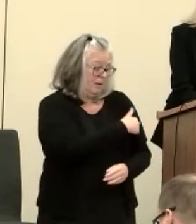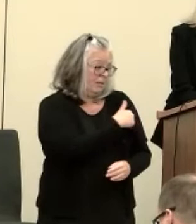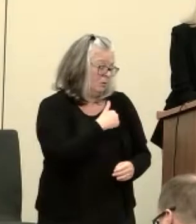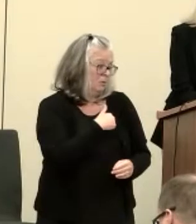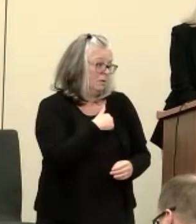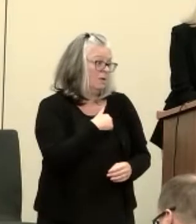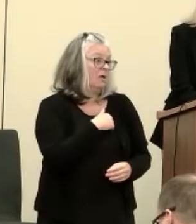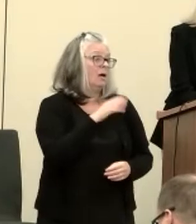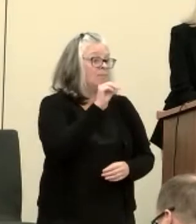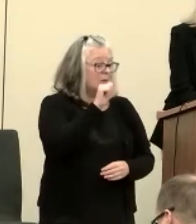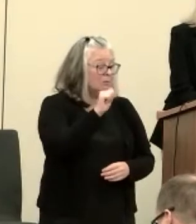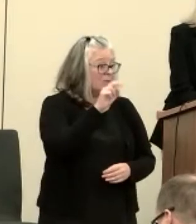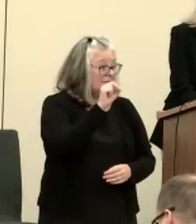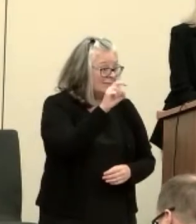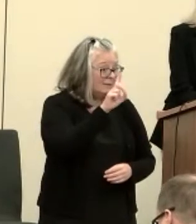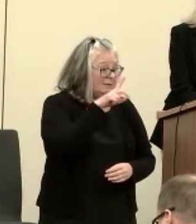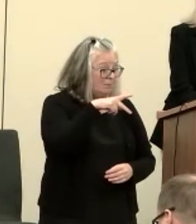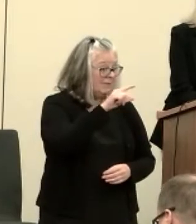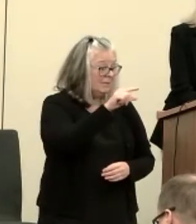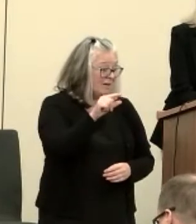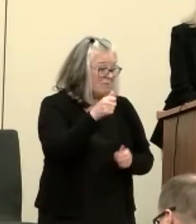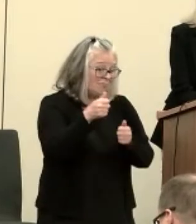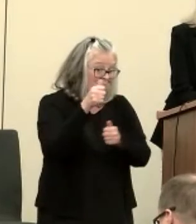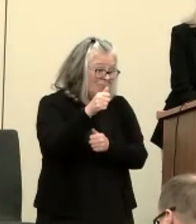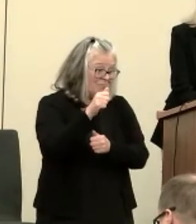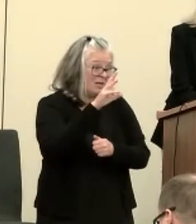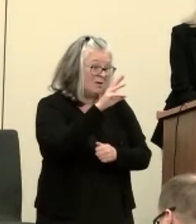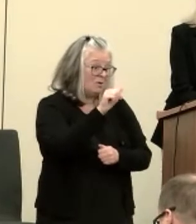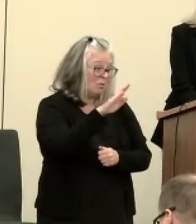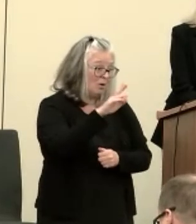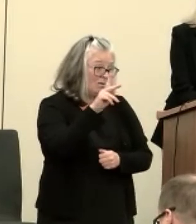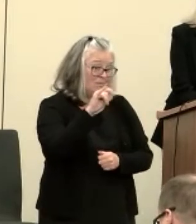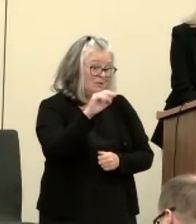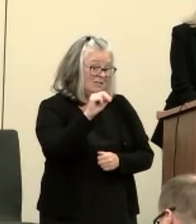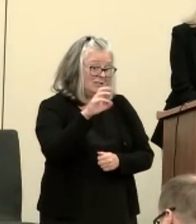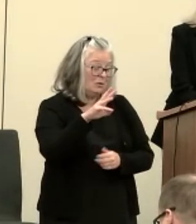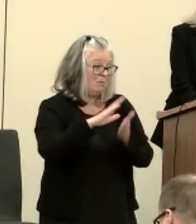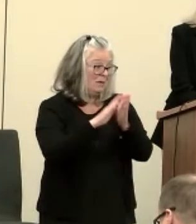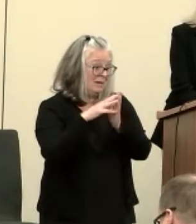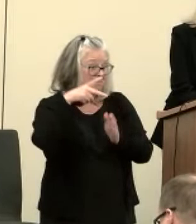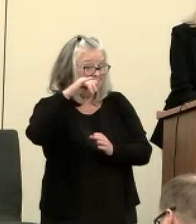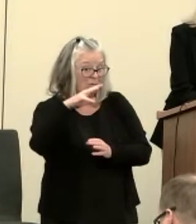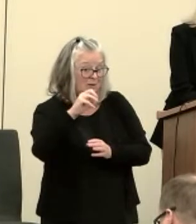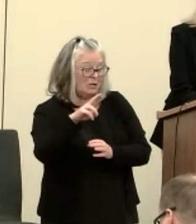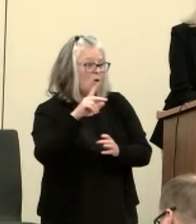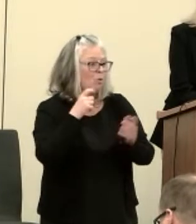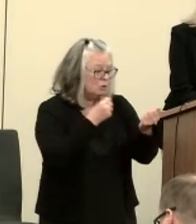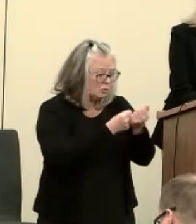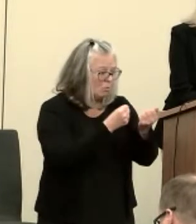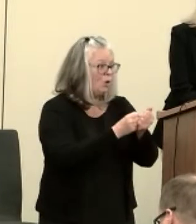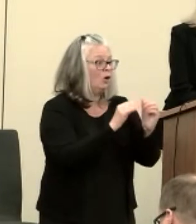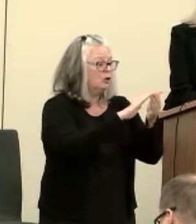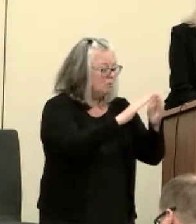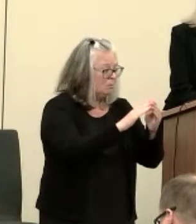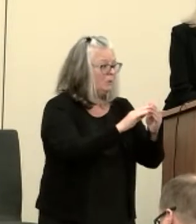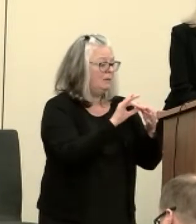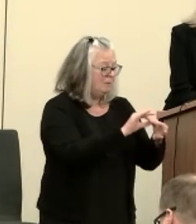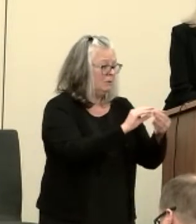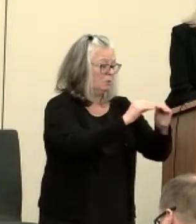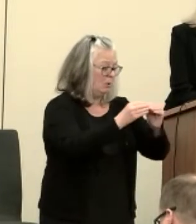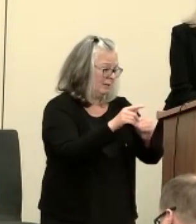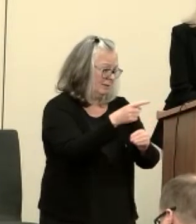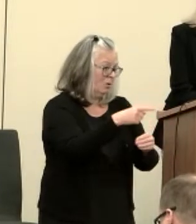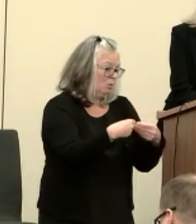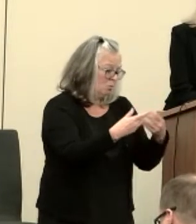Manitoba NDP government with Wab Kinew as the Premier will support community-based organizations that provide